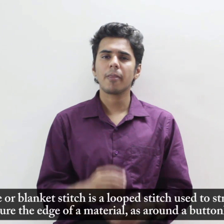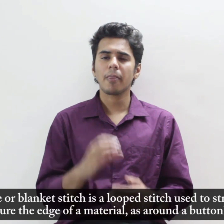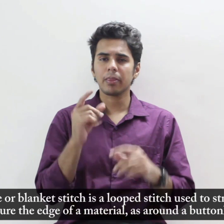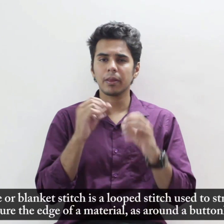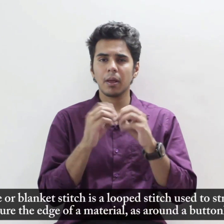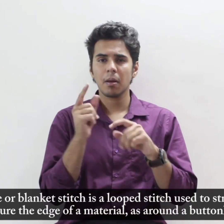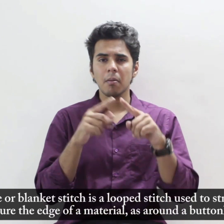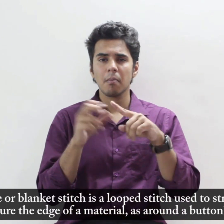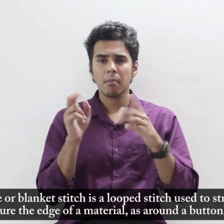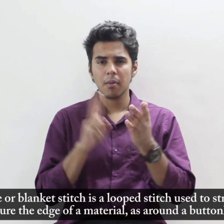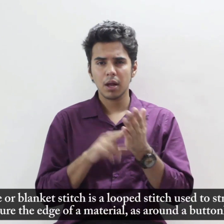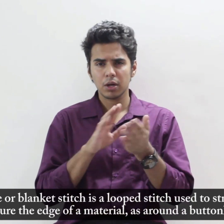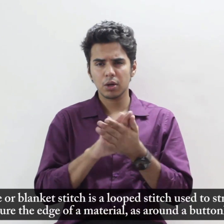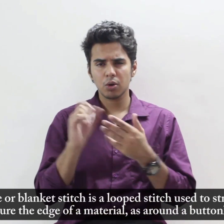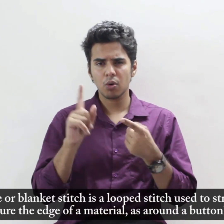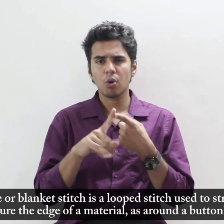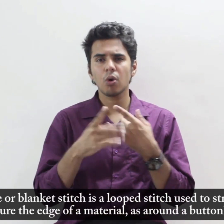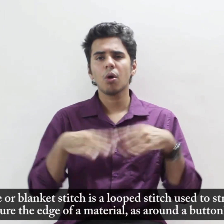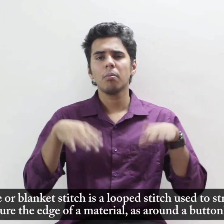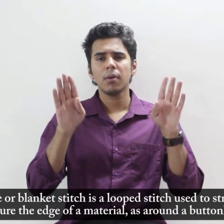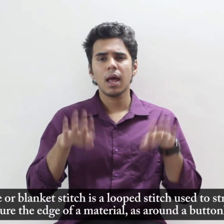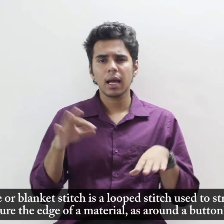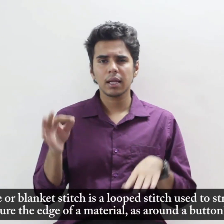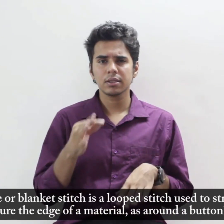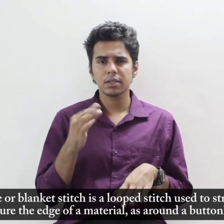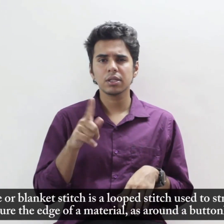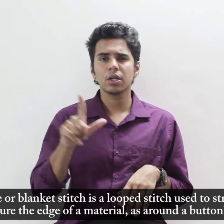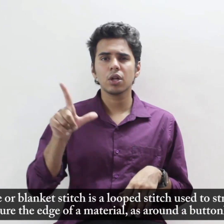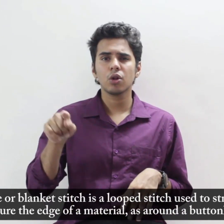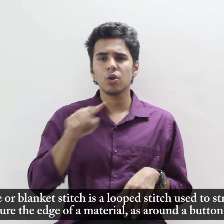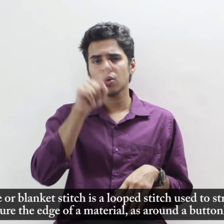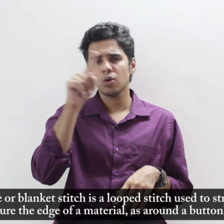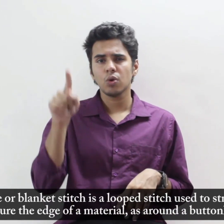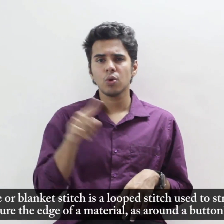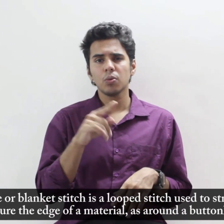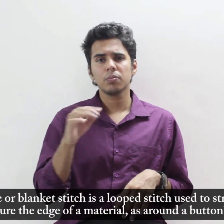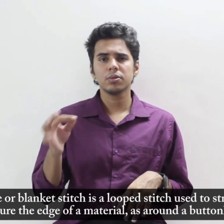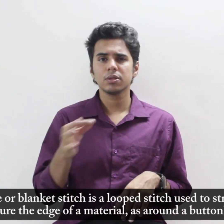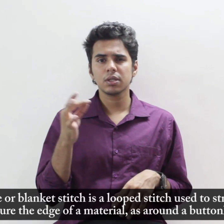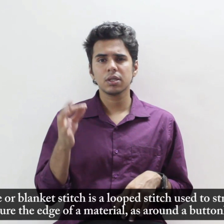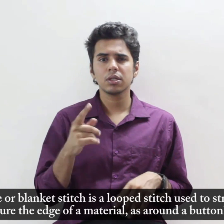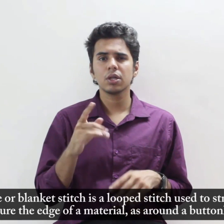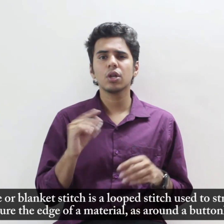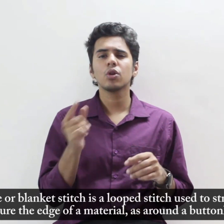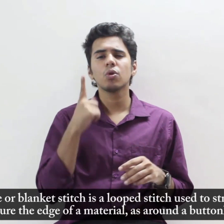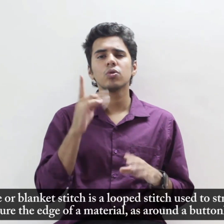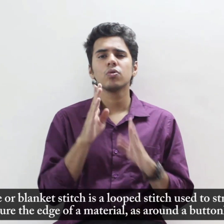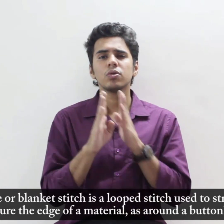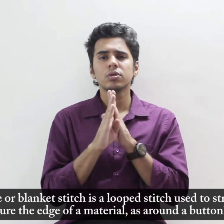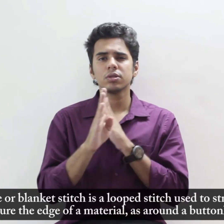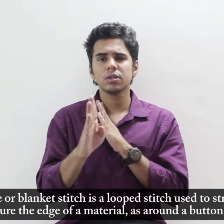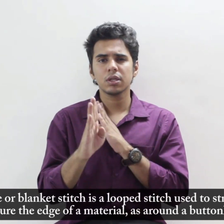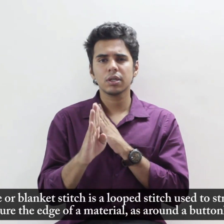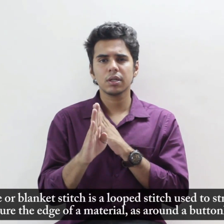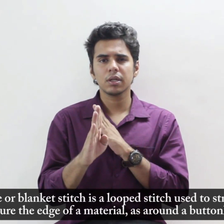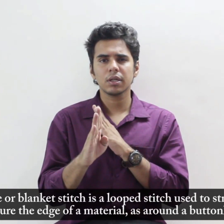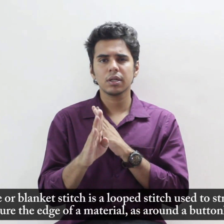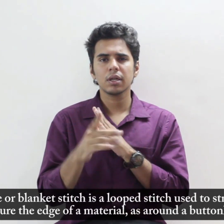Buttonhole or blanket stitch is a looped stitch used to straighten and secure the edge of a material, as